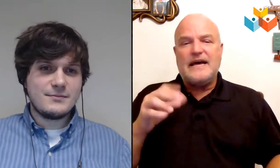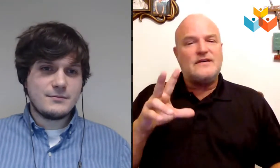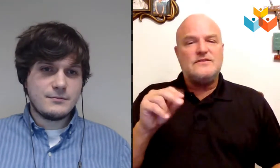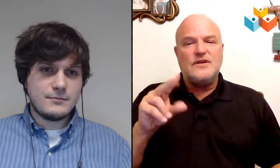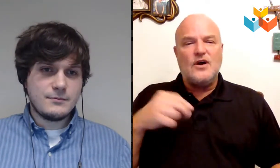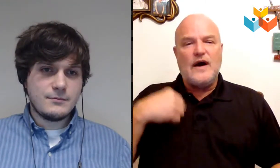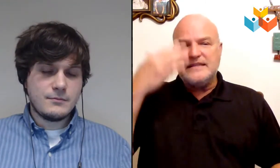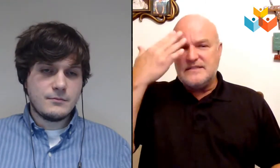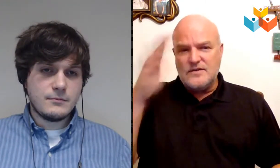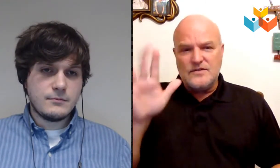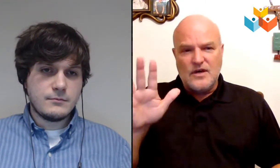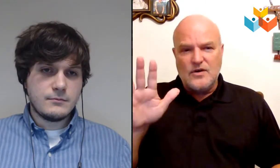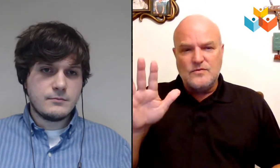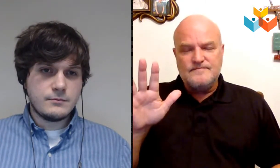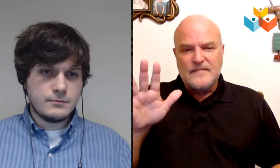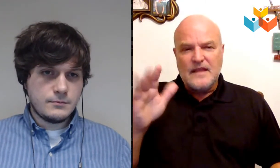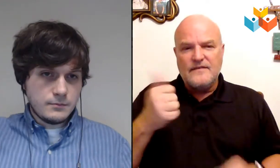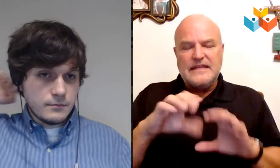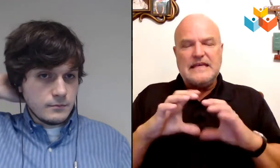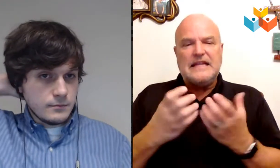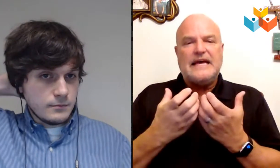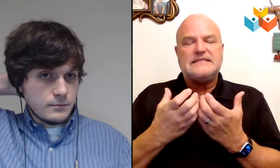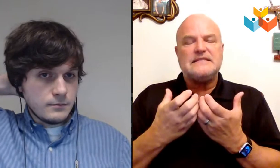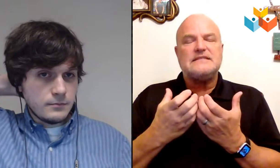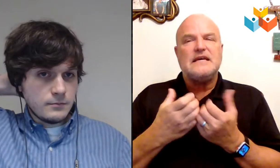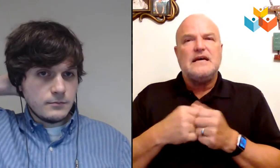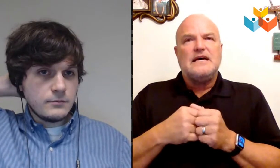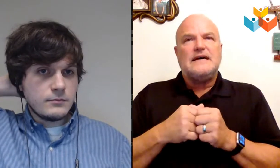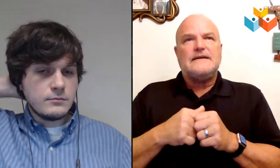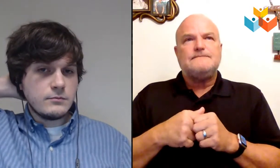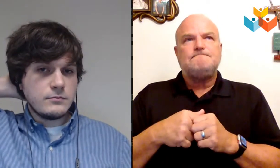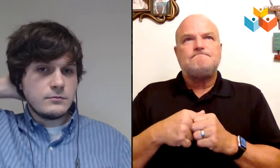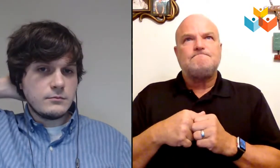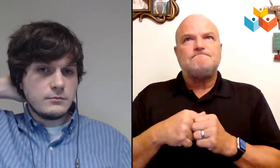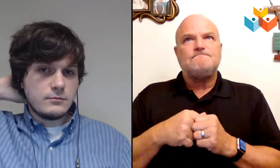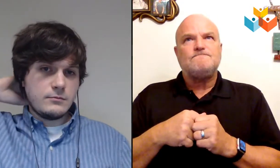right now, no, I don't know of any classes.